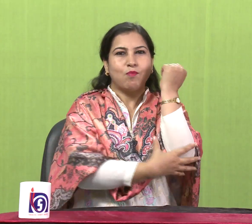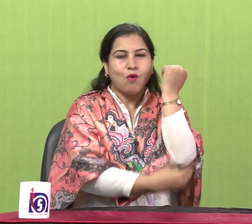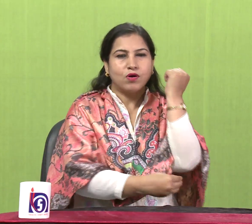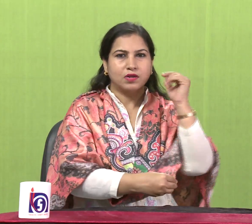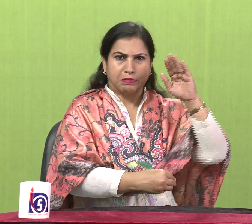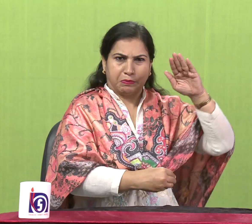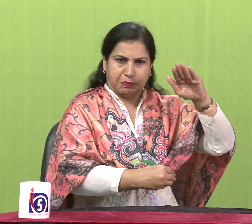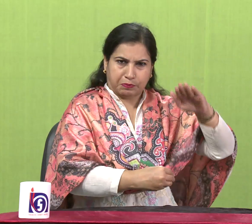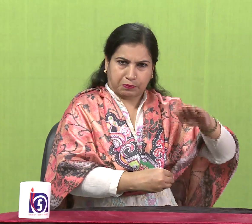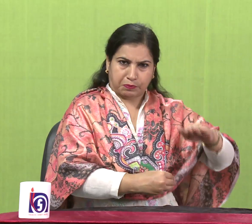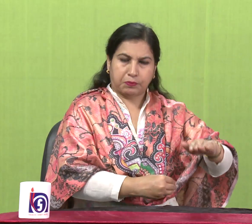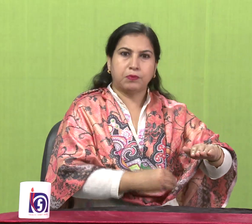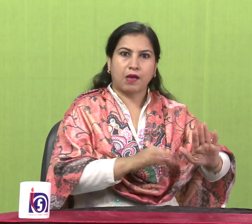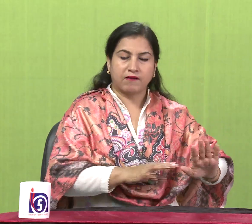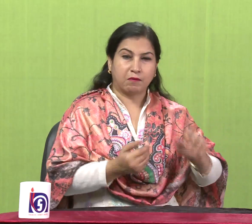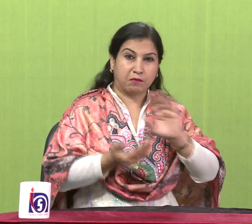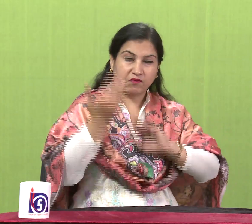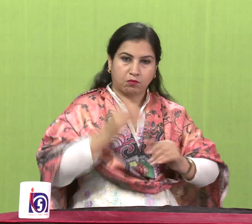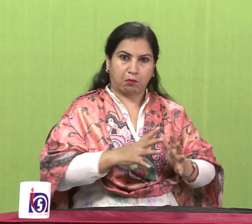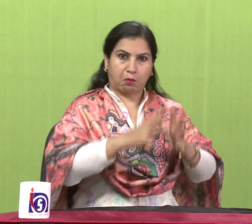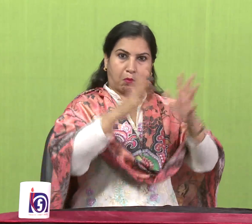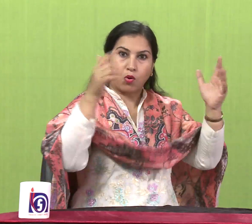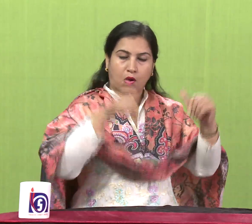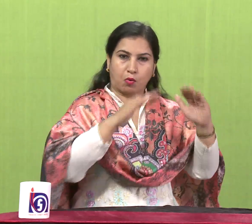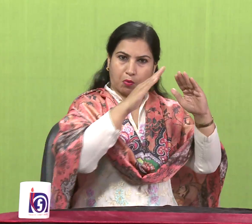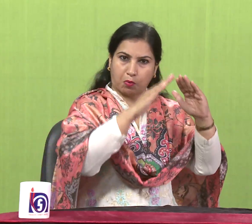Poverty has also decreased in the country.